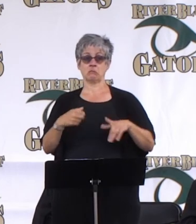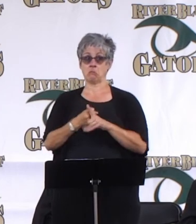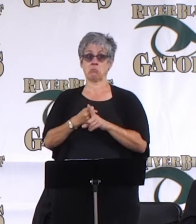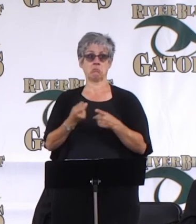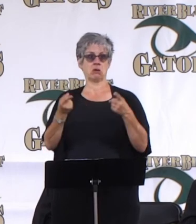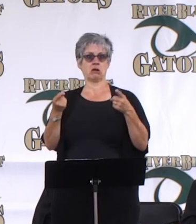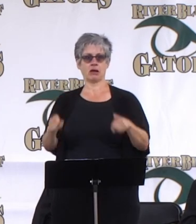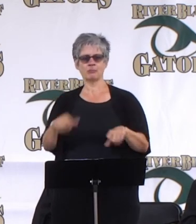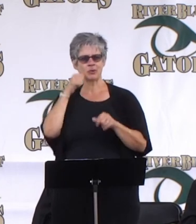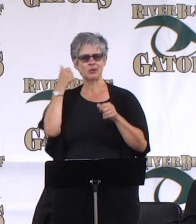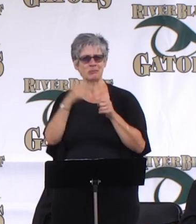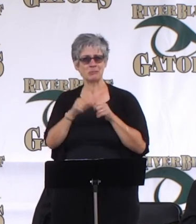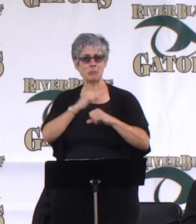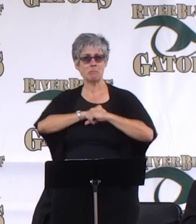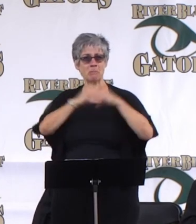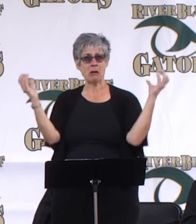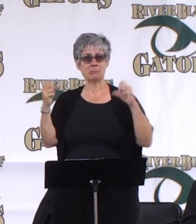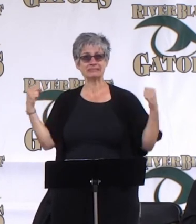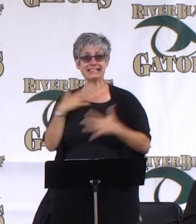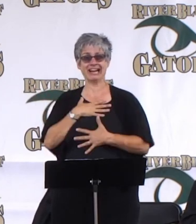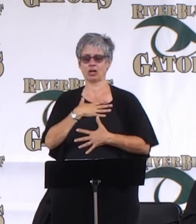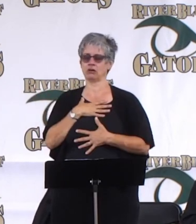be an insulin pump?